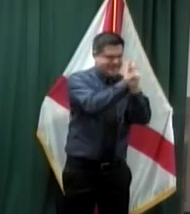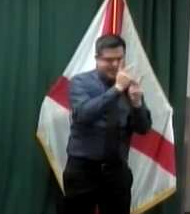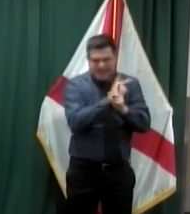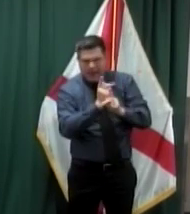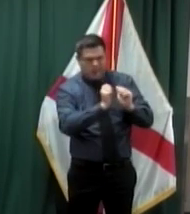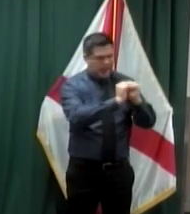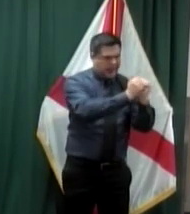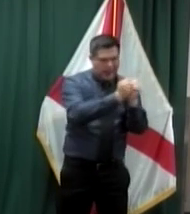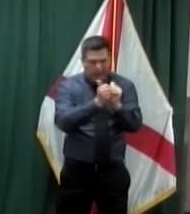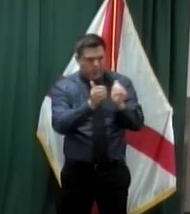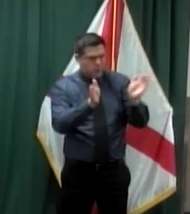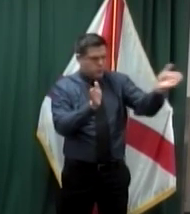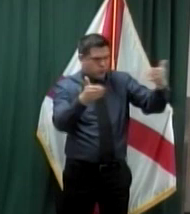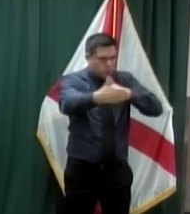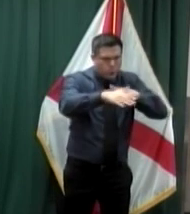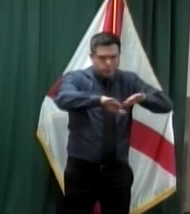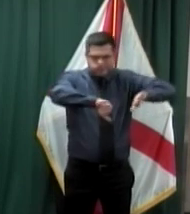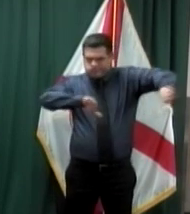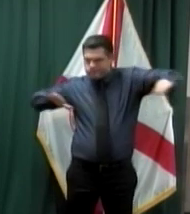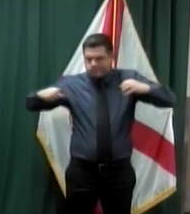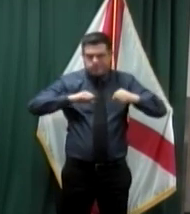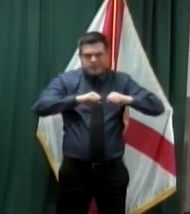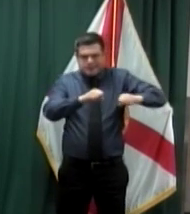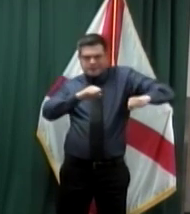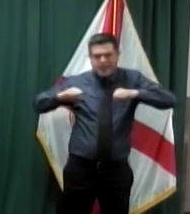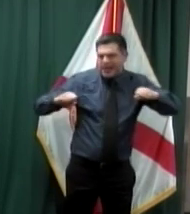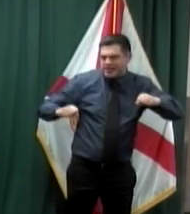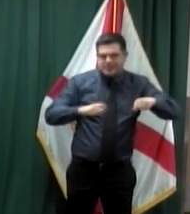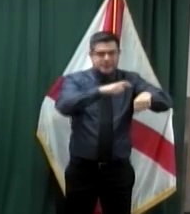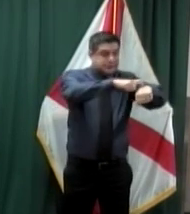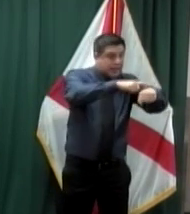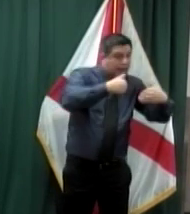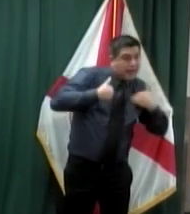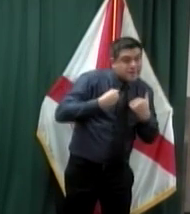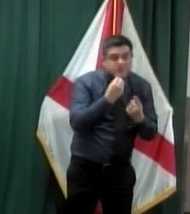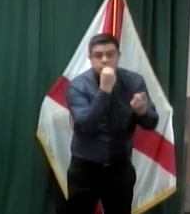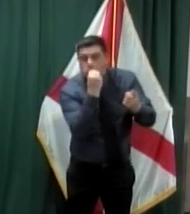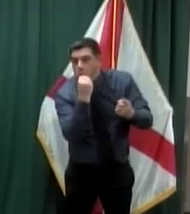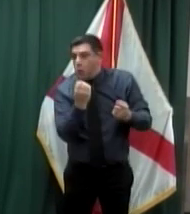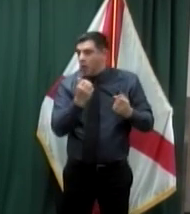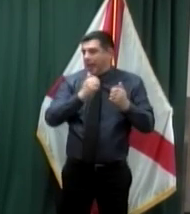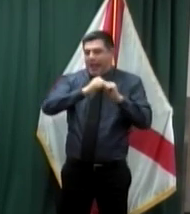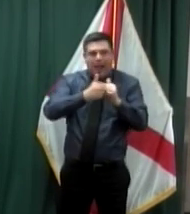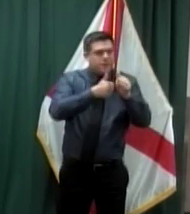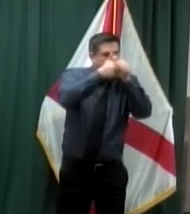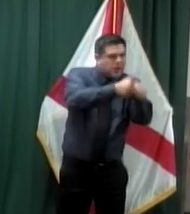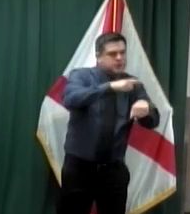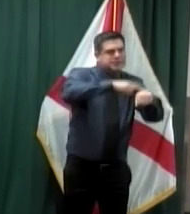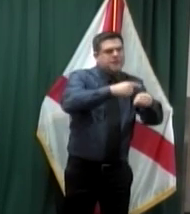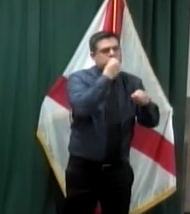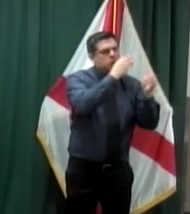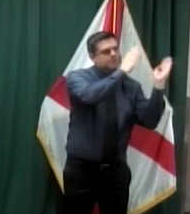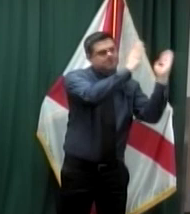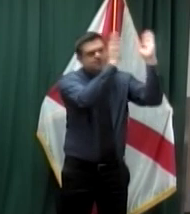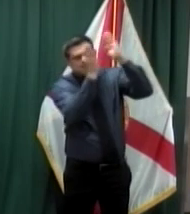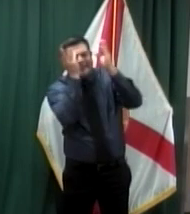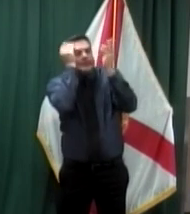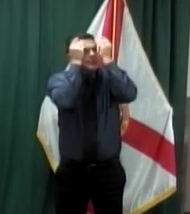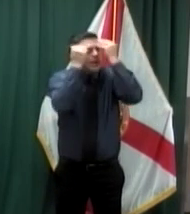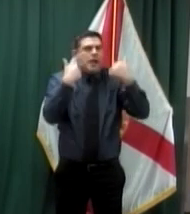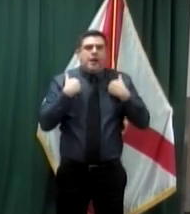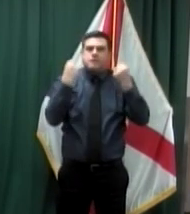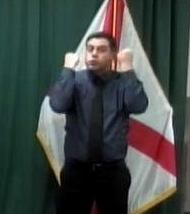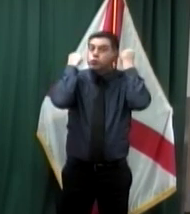minimize exposure of individuals to each other during the event. Prior to entry into the shelter, there will also be